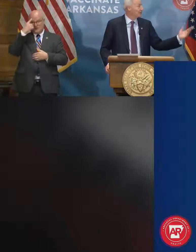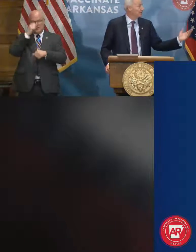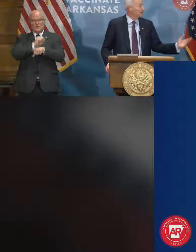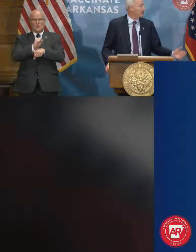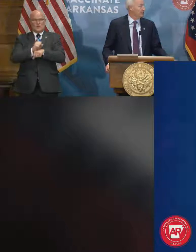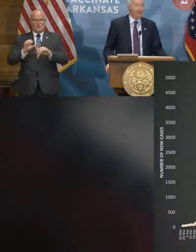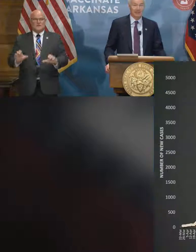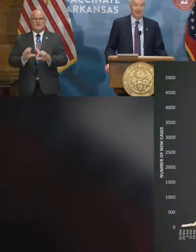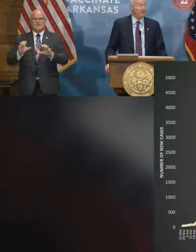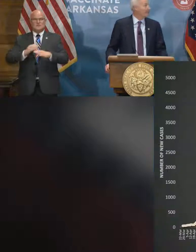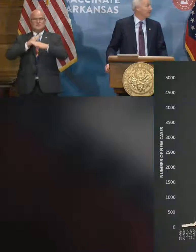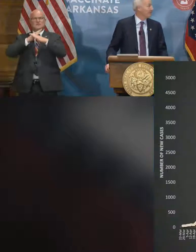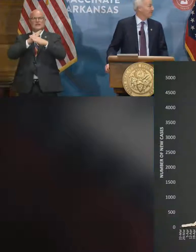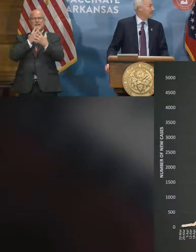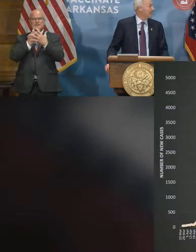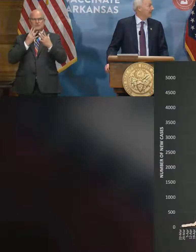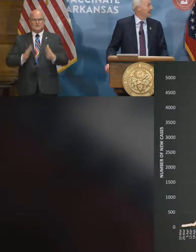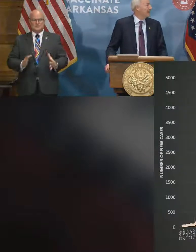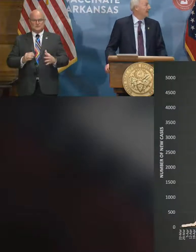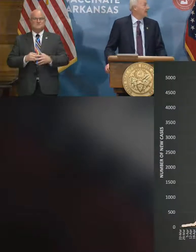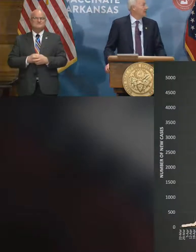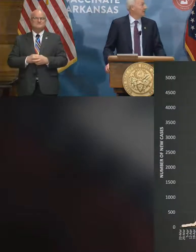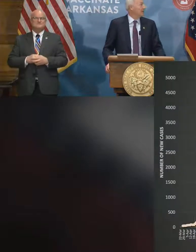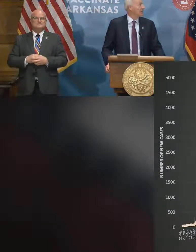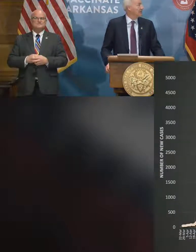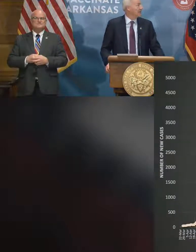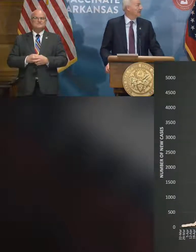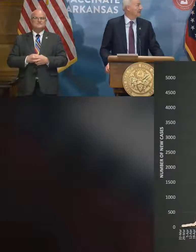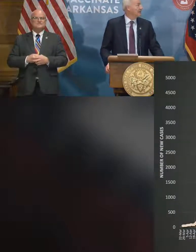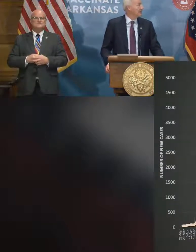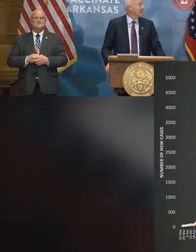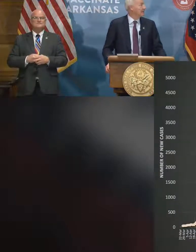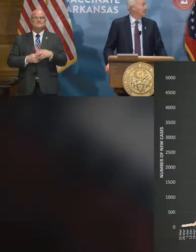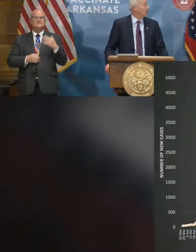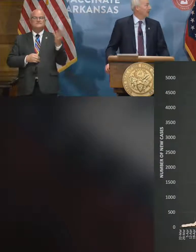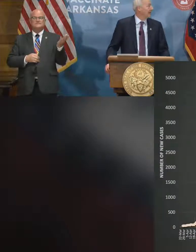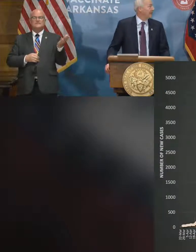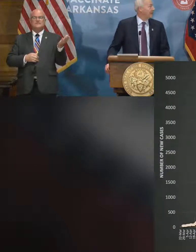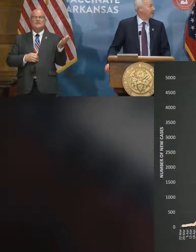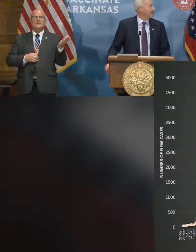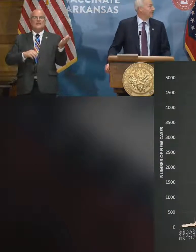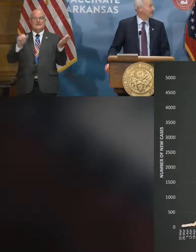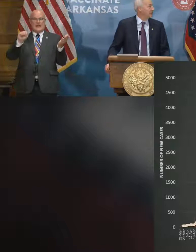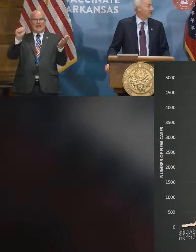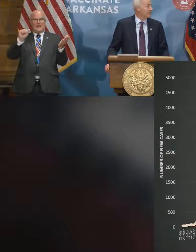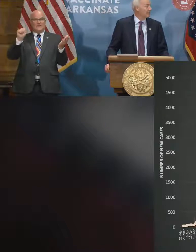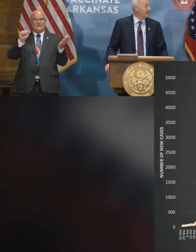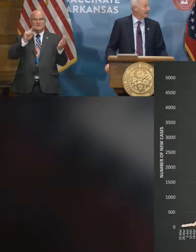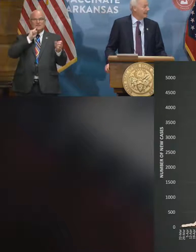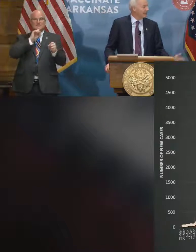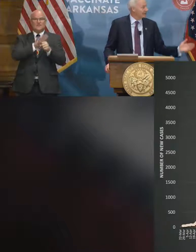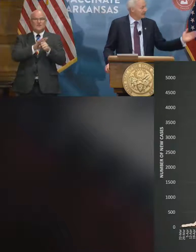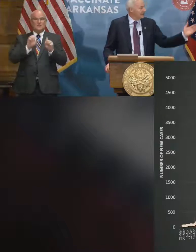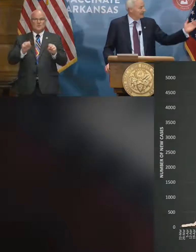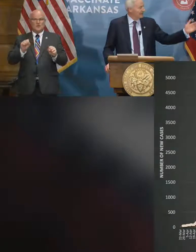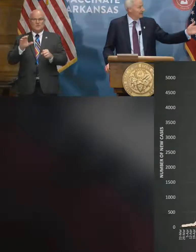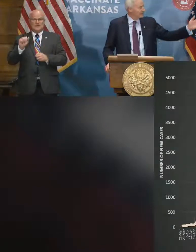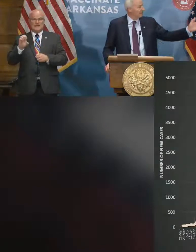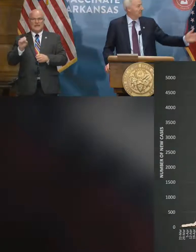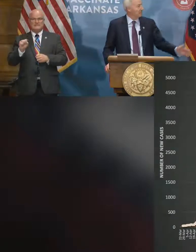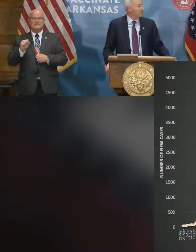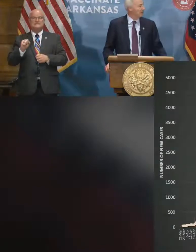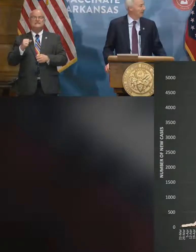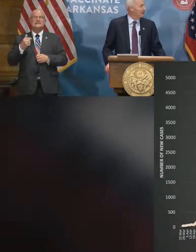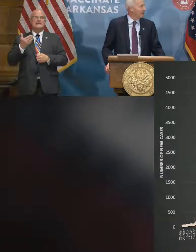work that they're doing to protect the inmates. If you look at the rolling average of confirmed and probable cases,